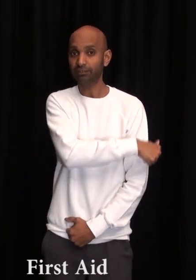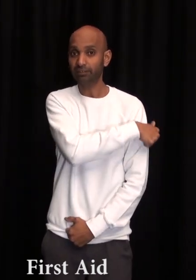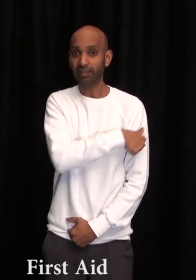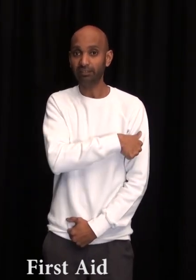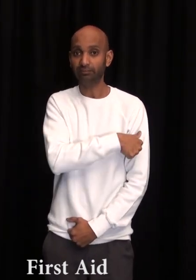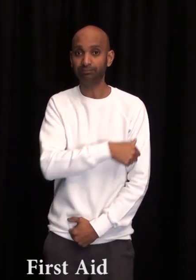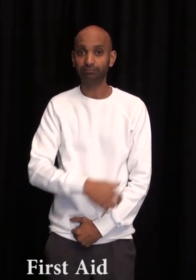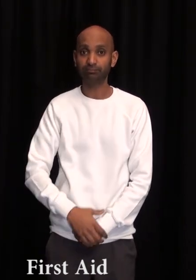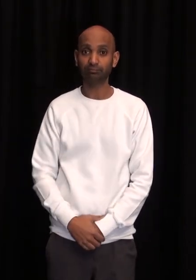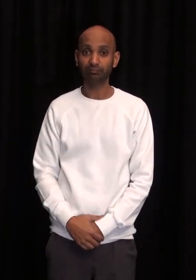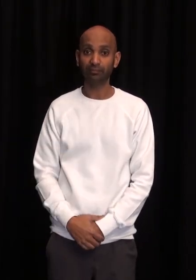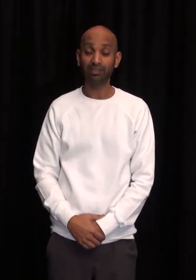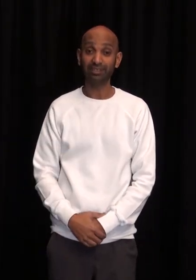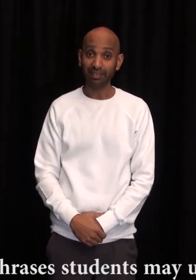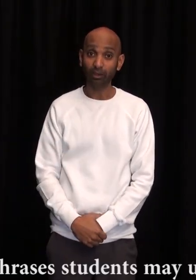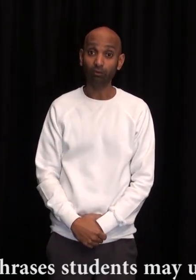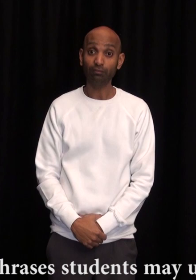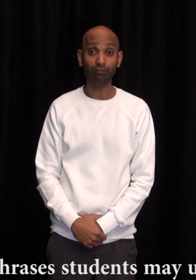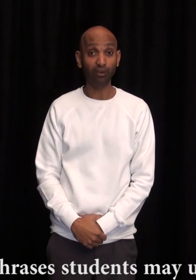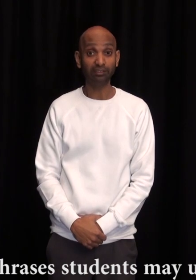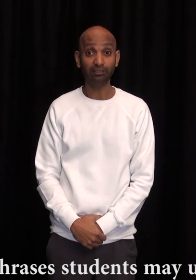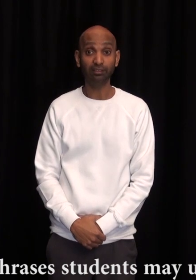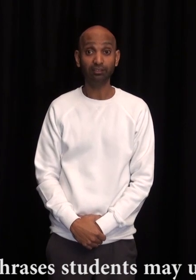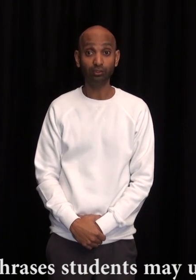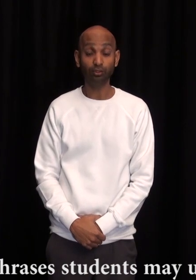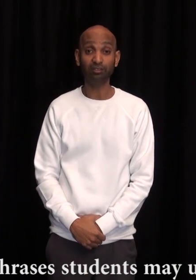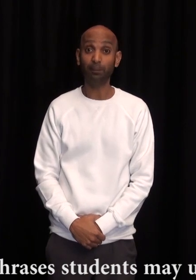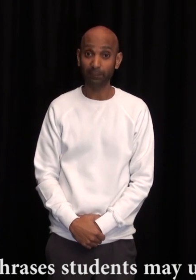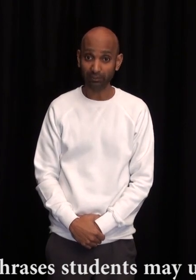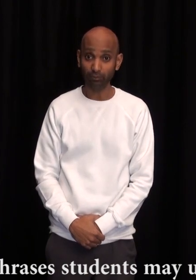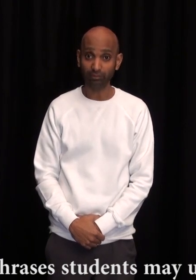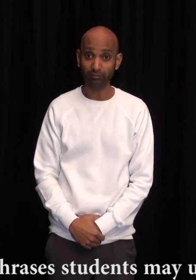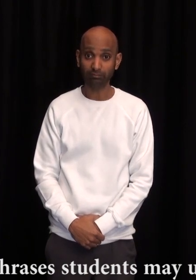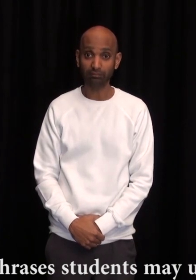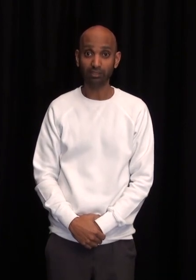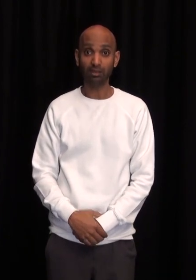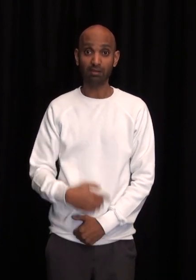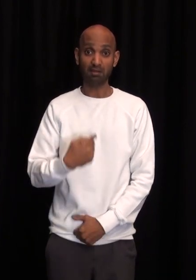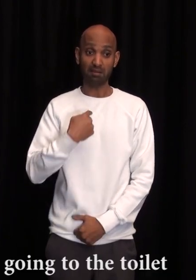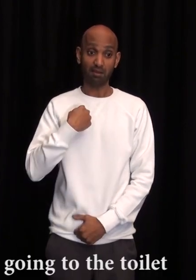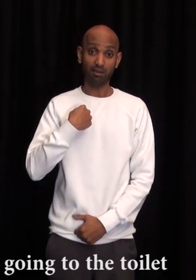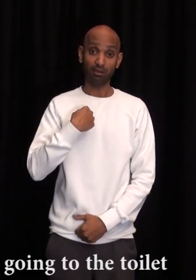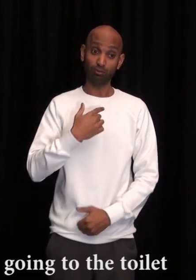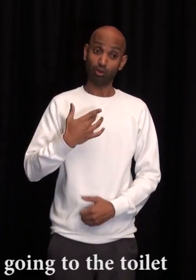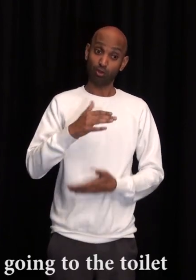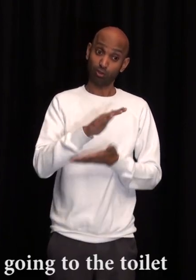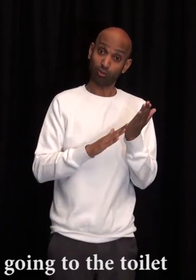first aid. Now for phrases students may use. Going